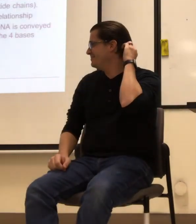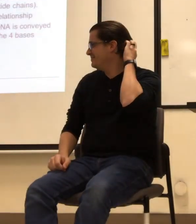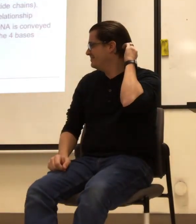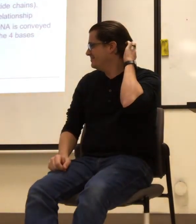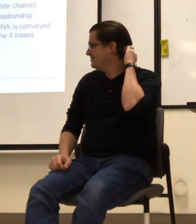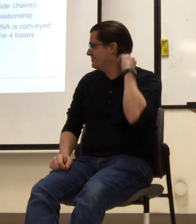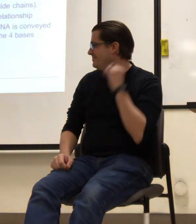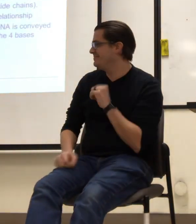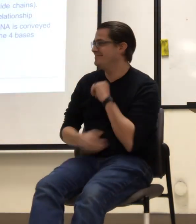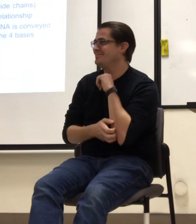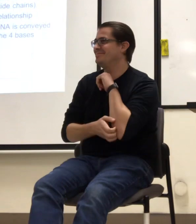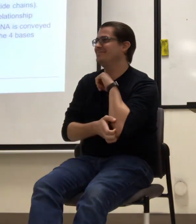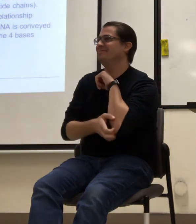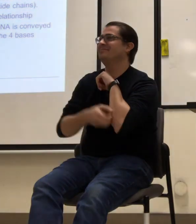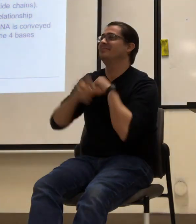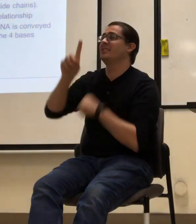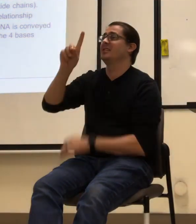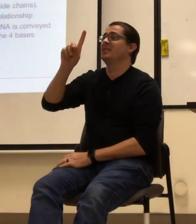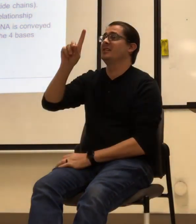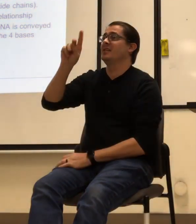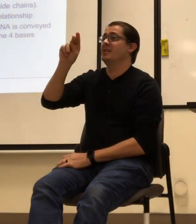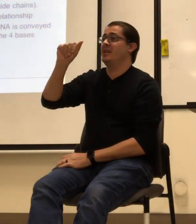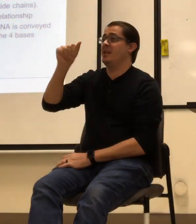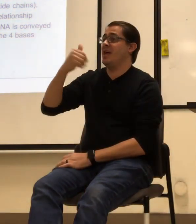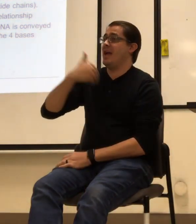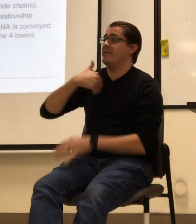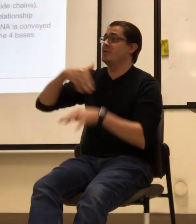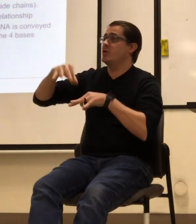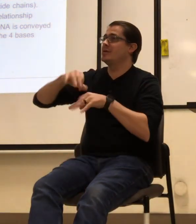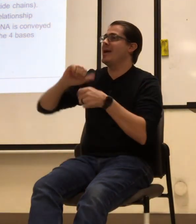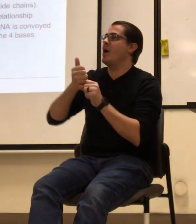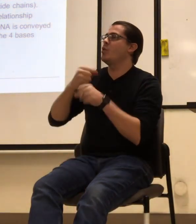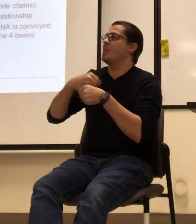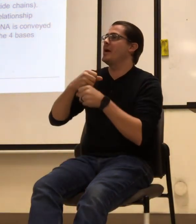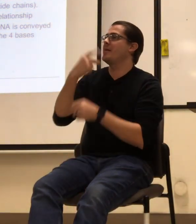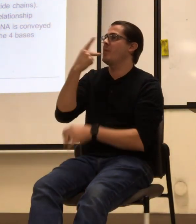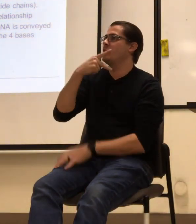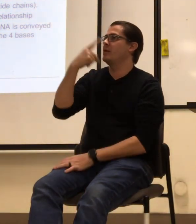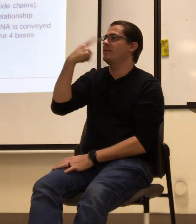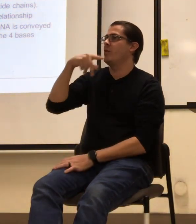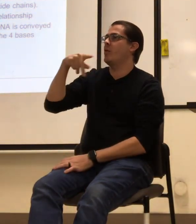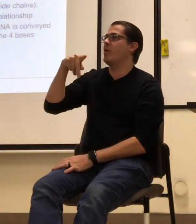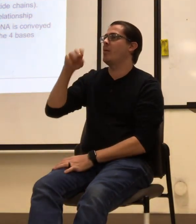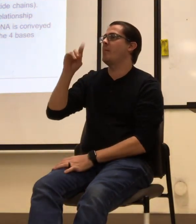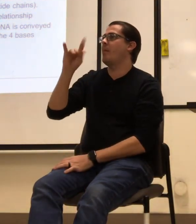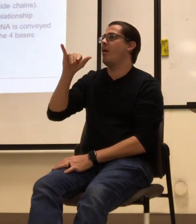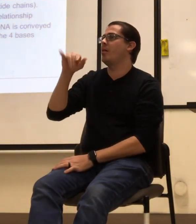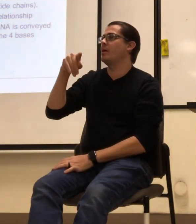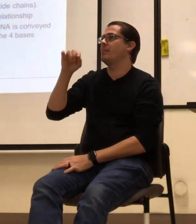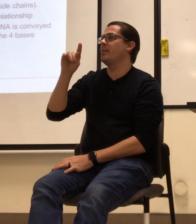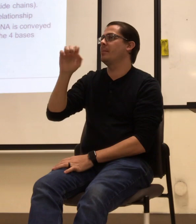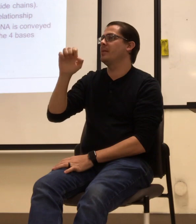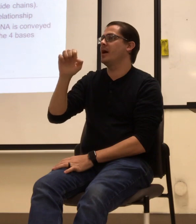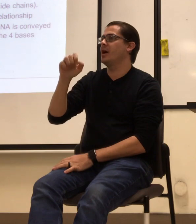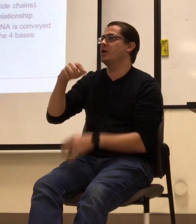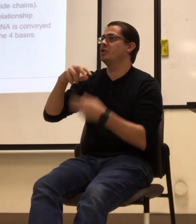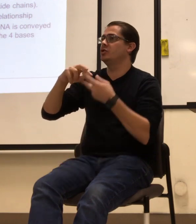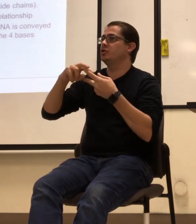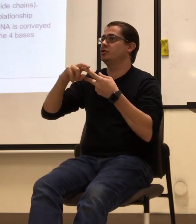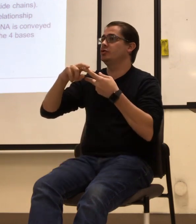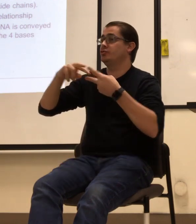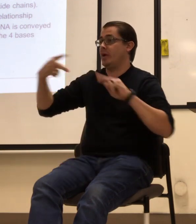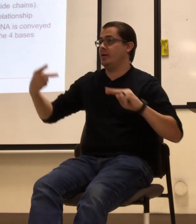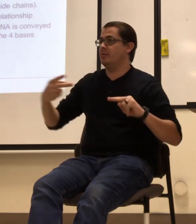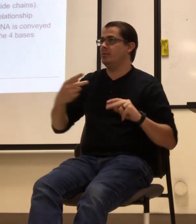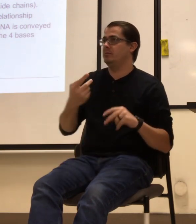So DNA carries the instructions on how to make the proteins or polypeptide chains. The relationship is one gene,